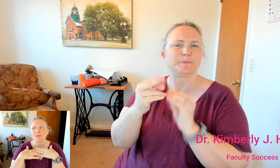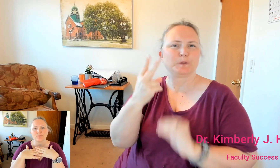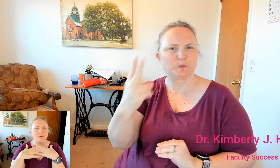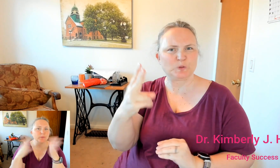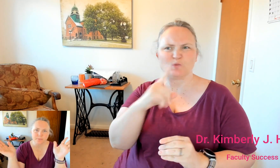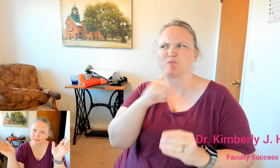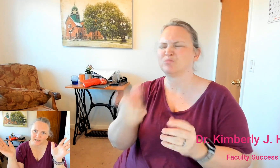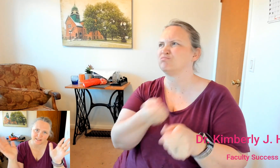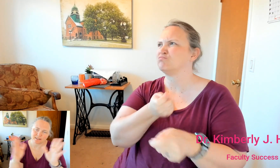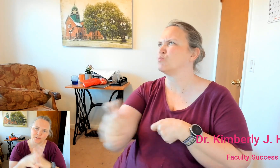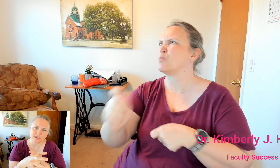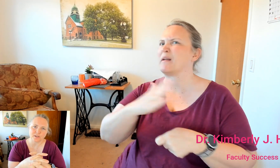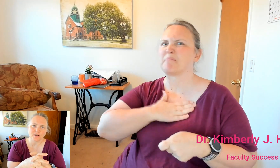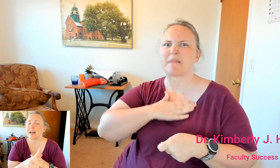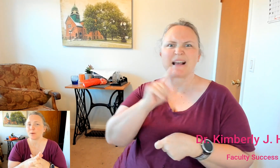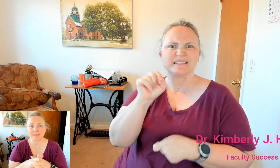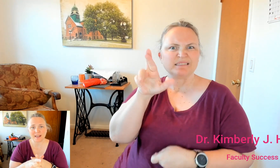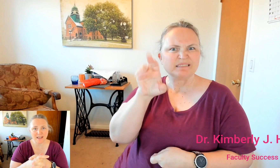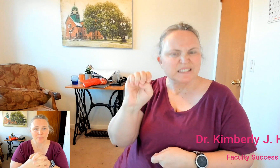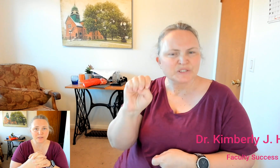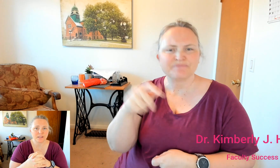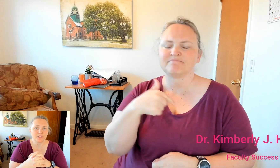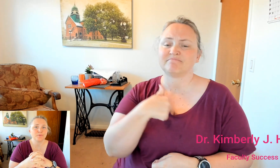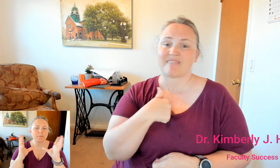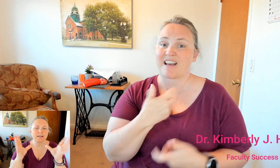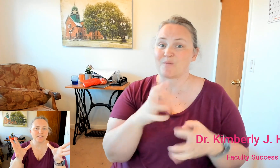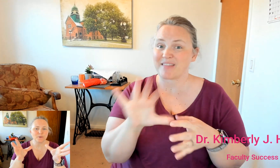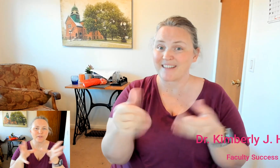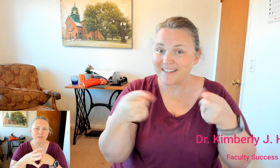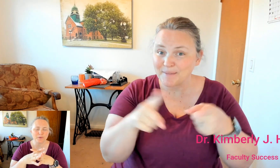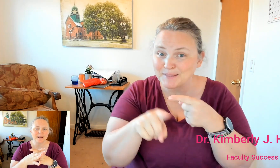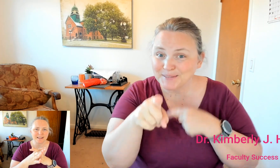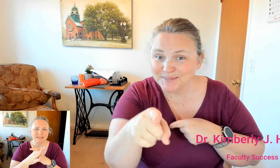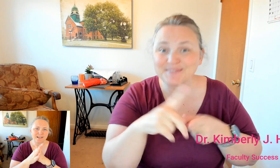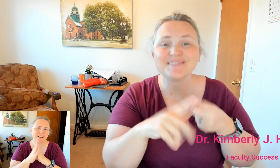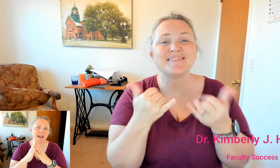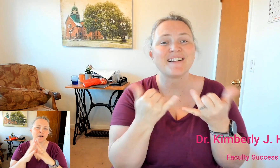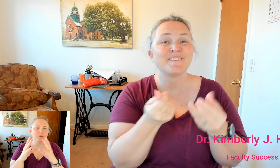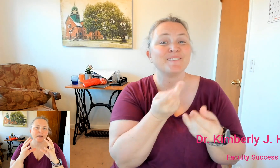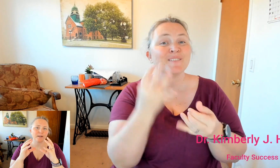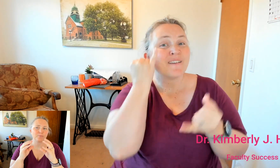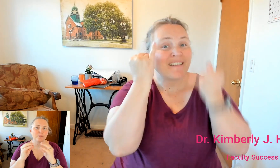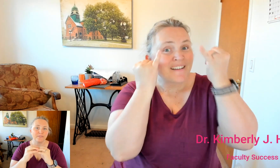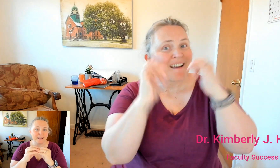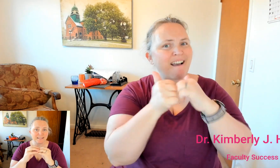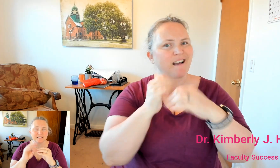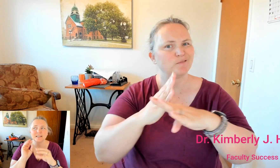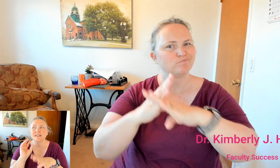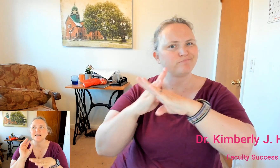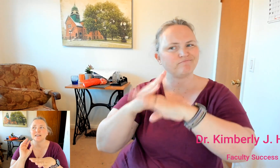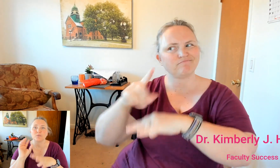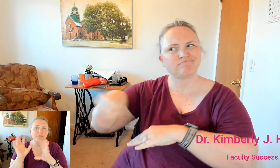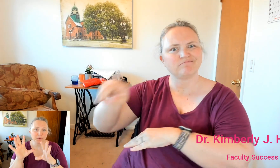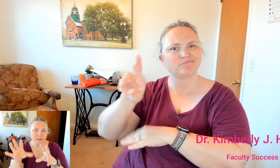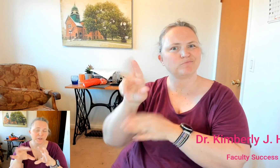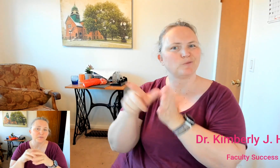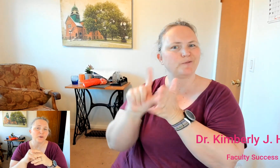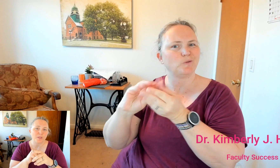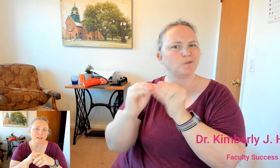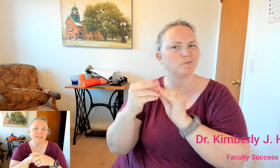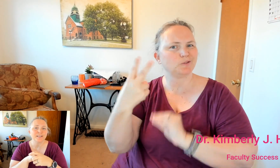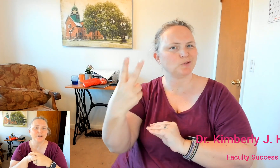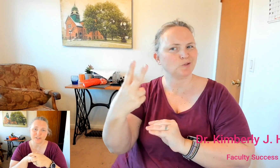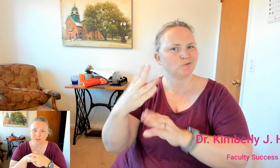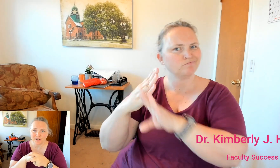2 has ruined my chances of tenure. I don't want that to happen to you. I'm going to give you a few ideas on how you can prevent reviewer 2